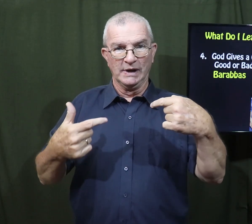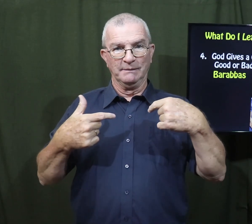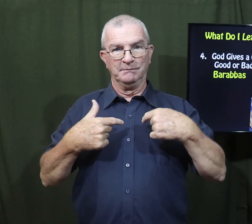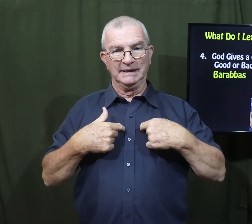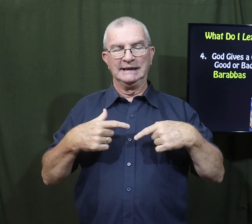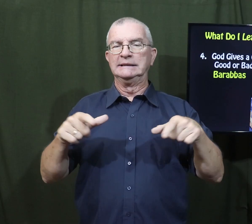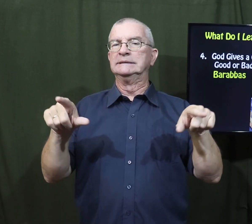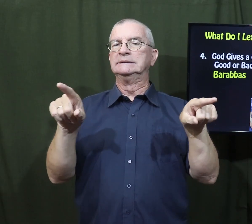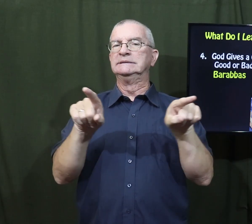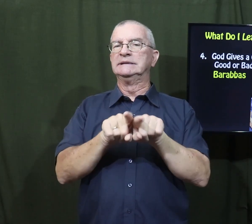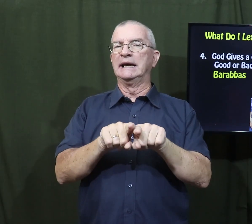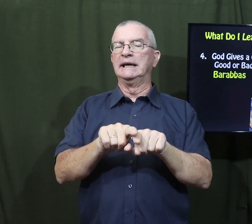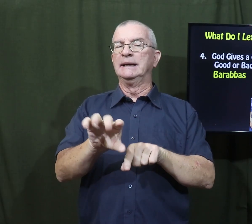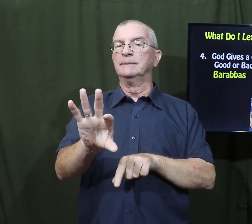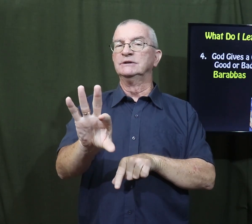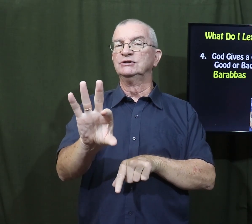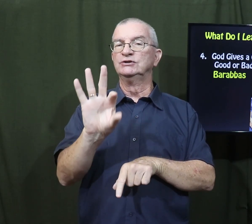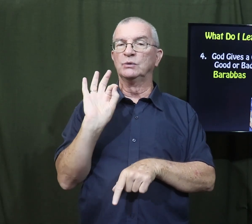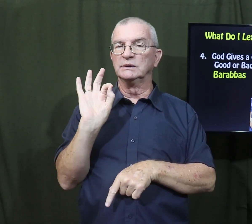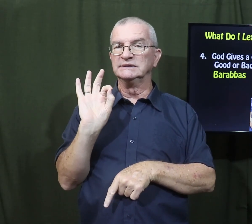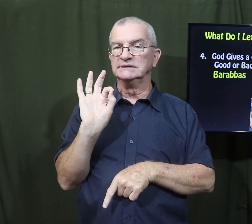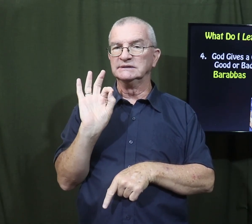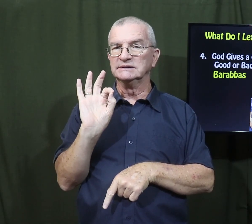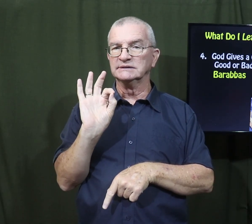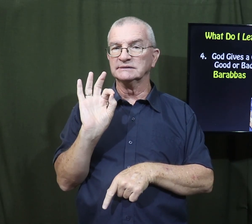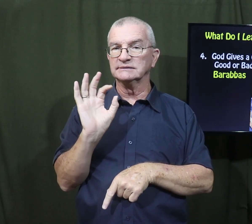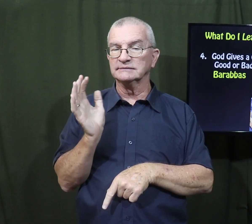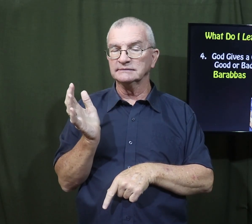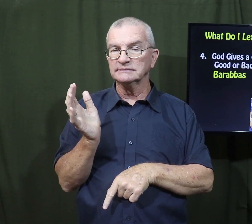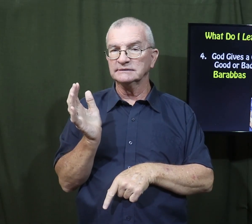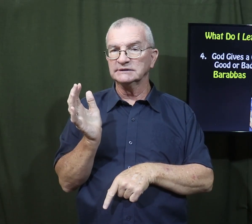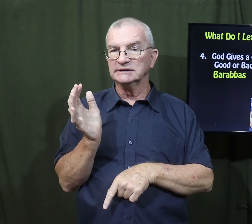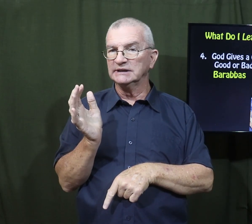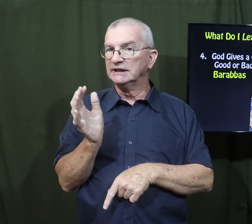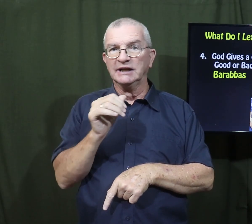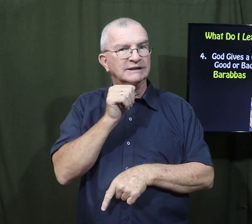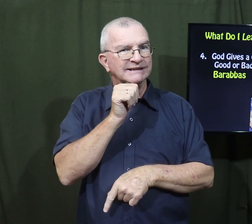God is offering you and me the same choice.